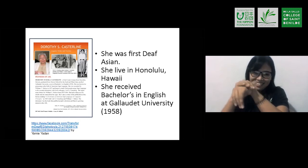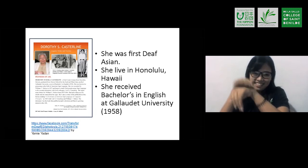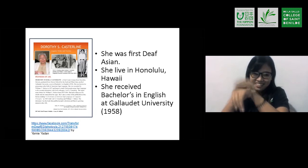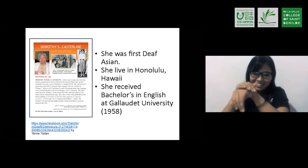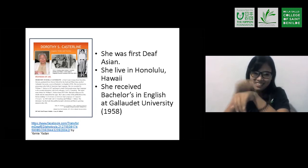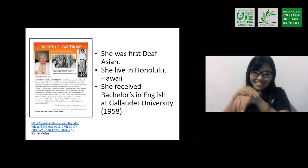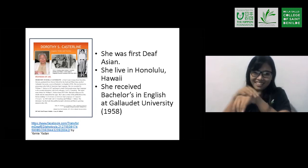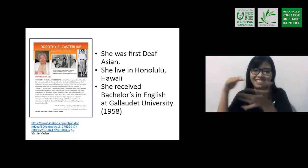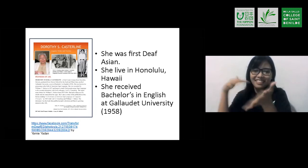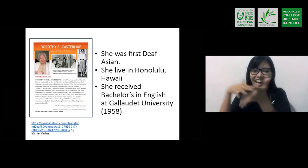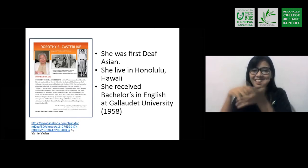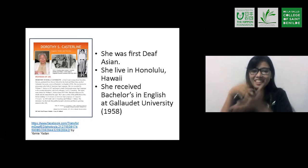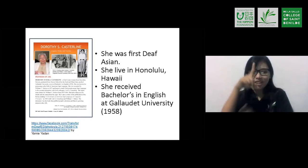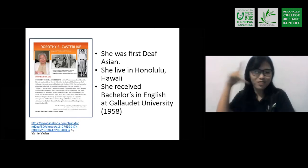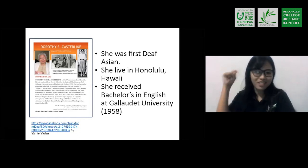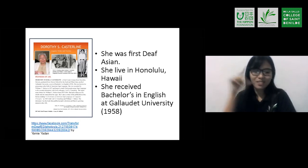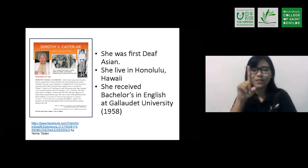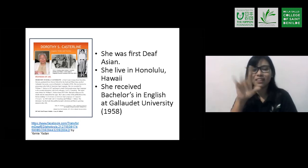She took English courses